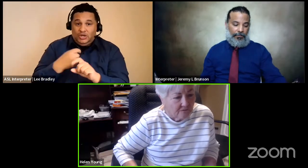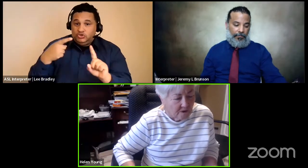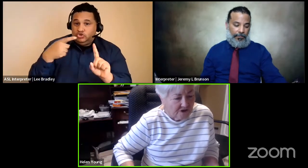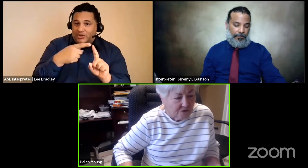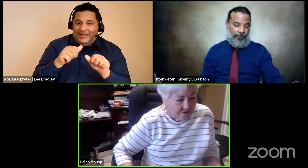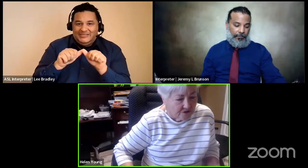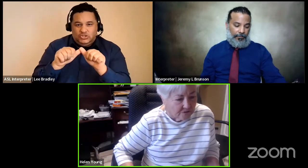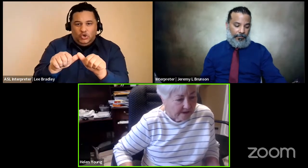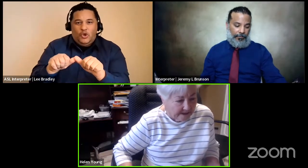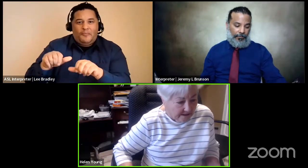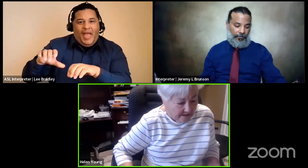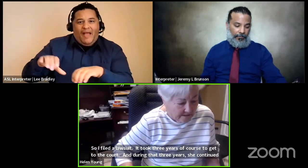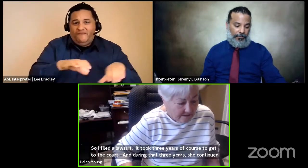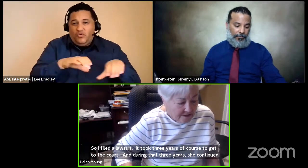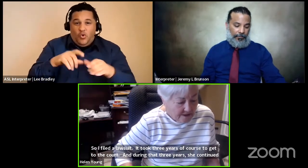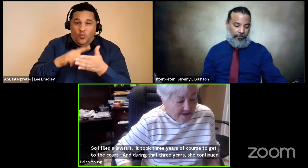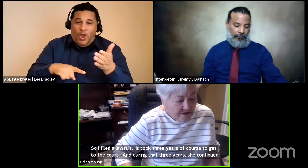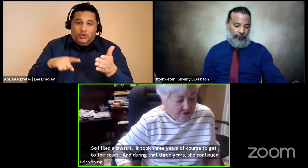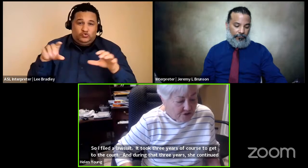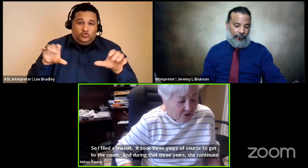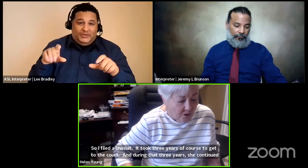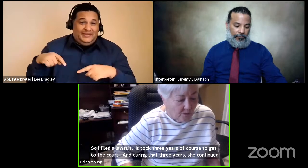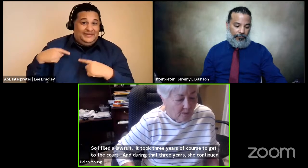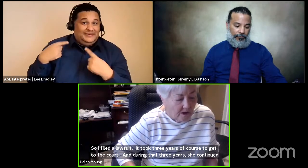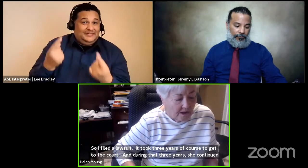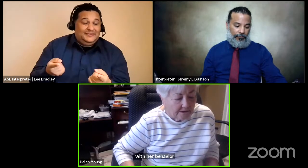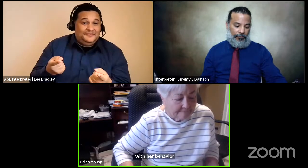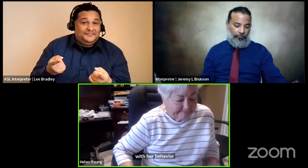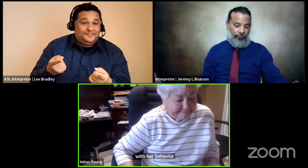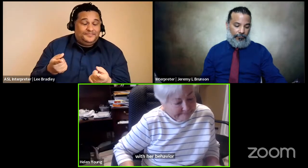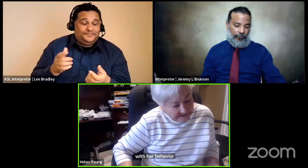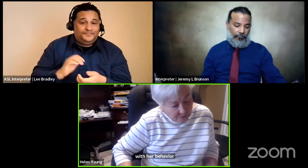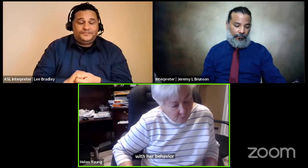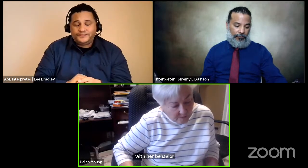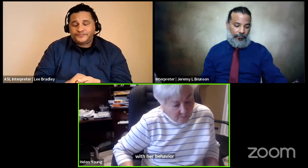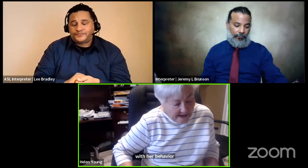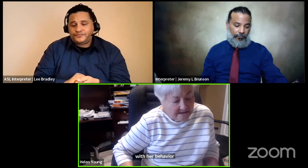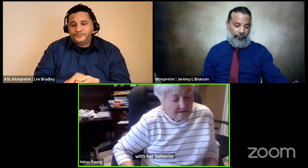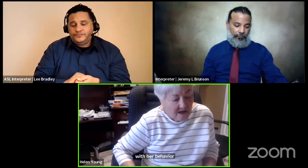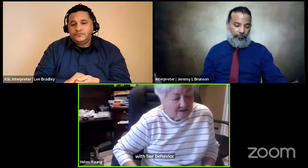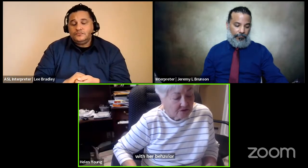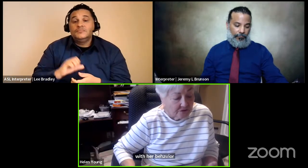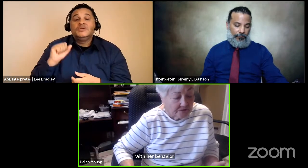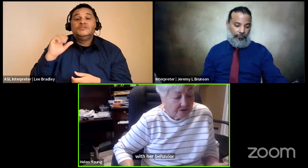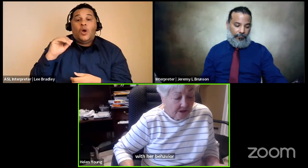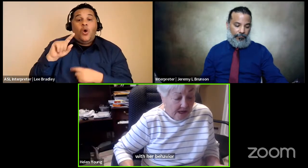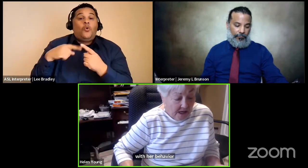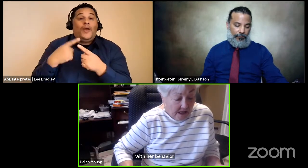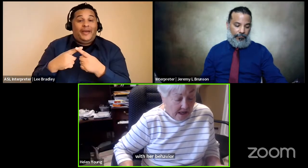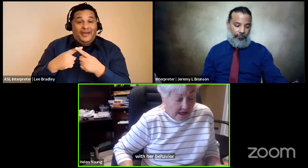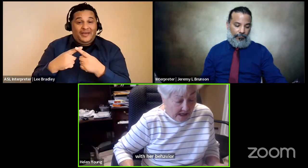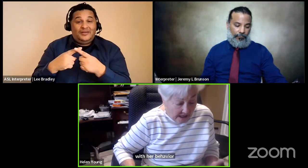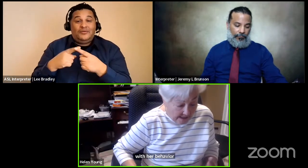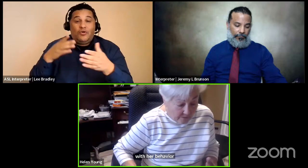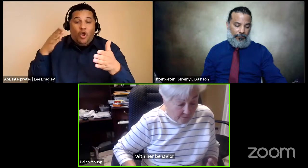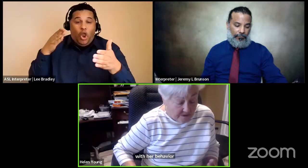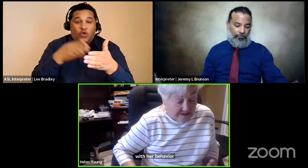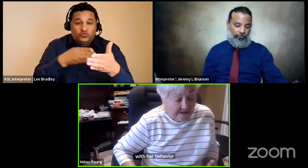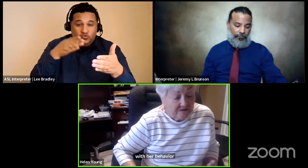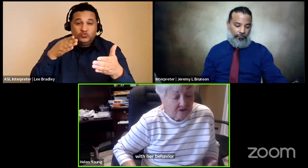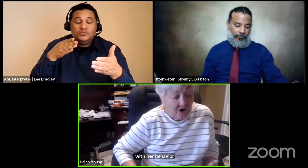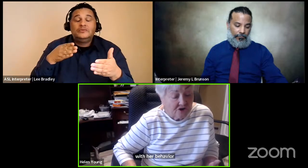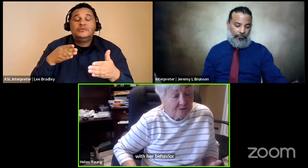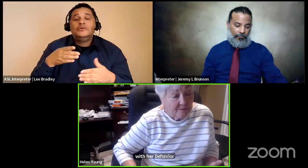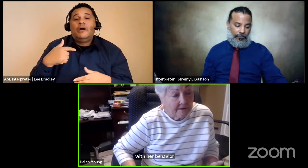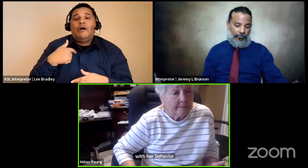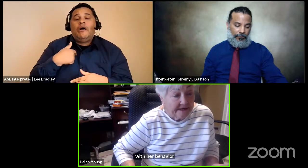behavior of what she was doing. So when we had the lawsuit, I